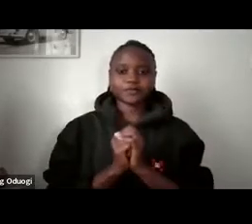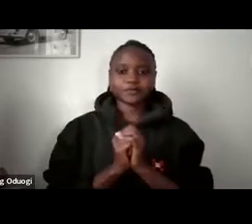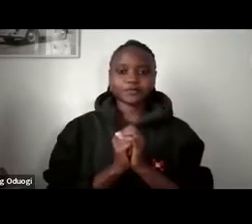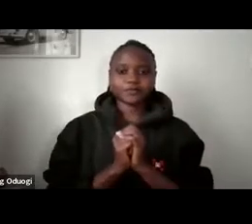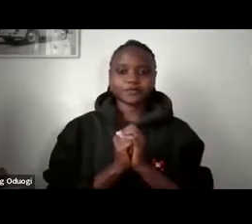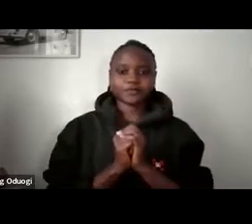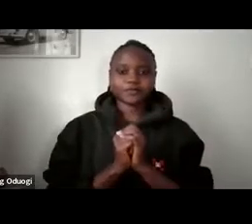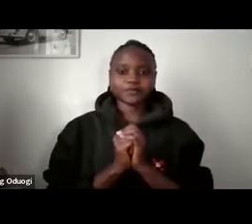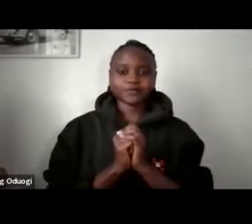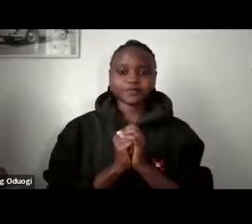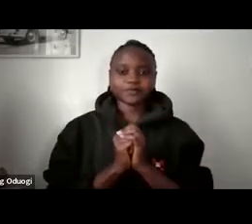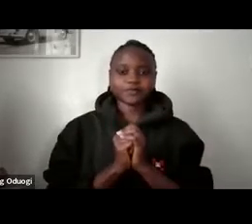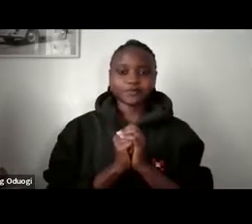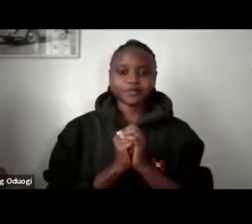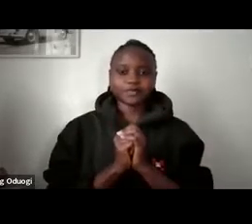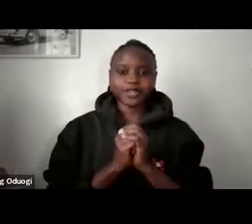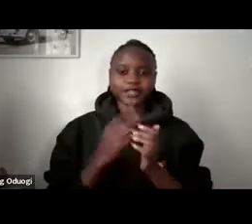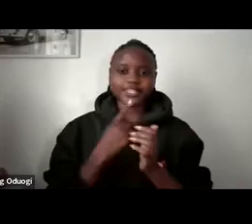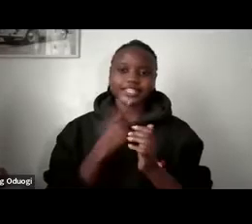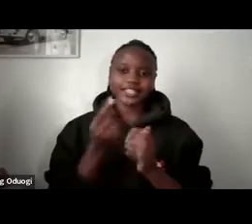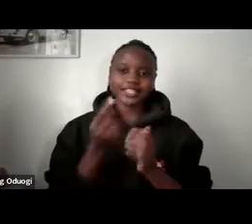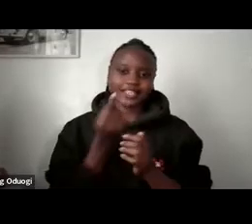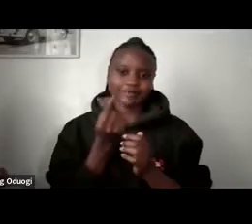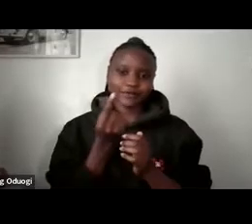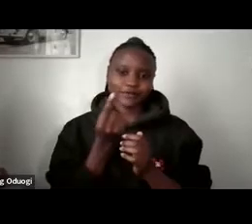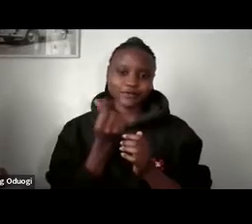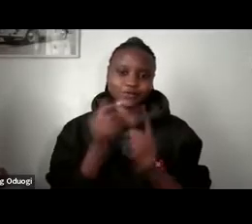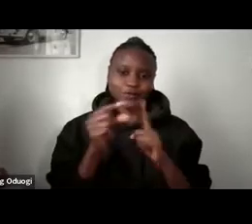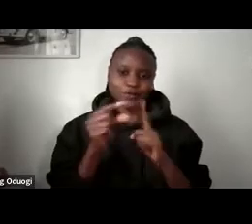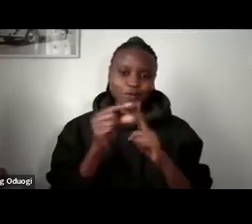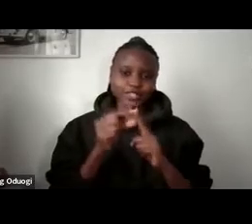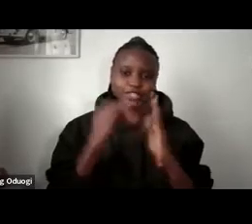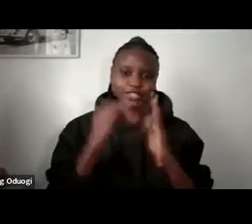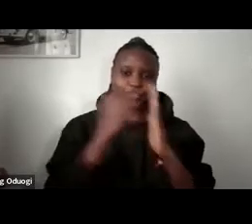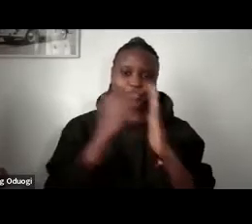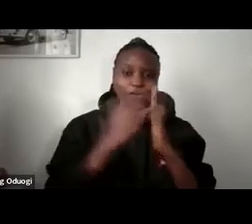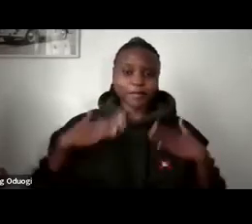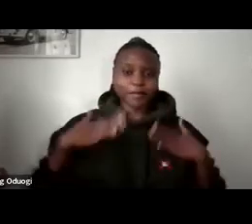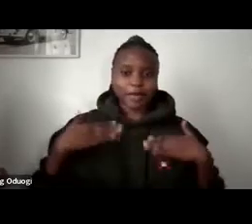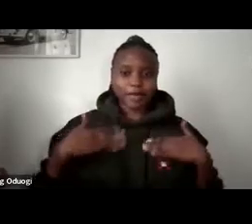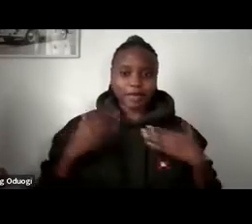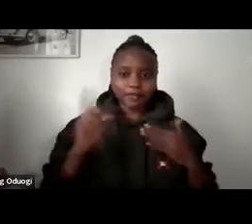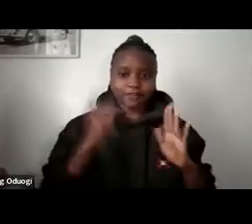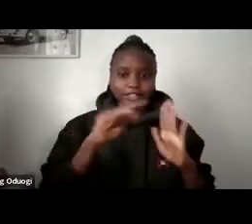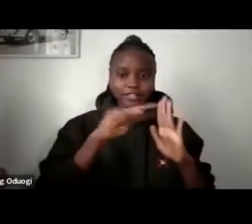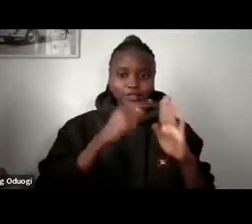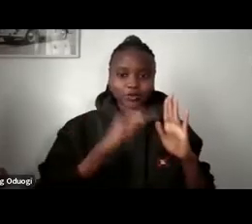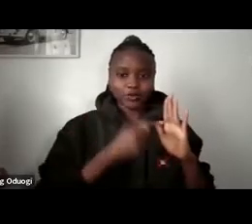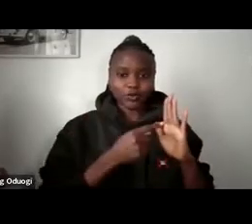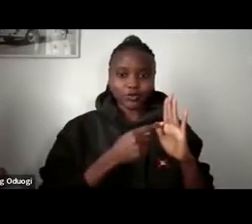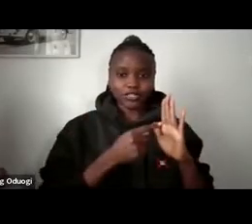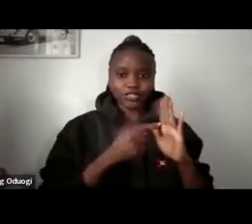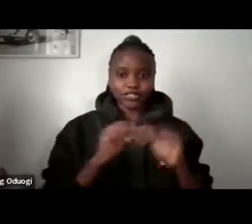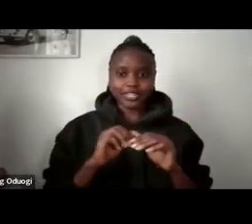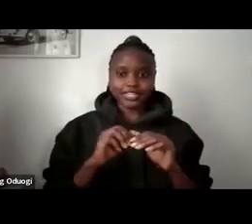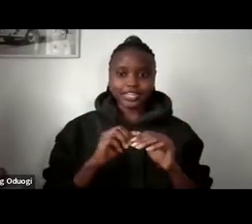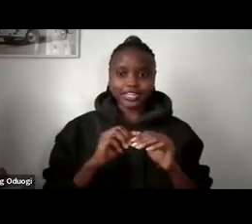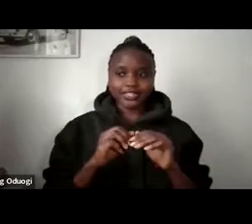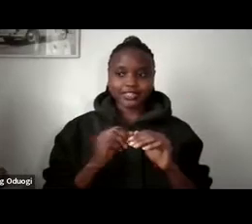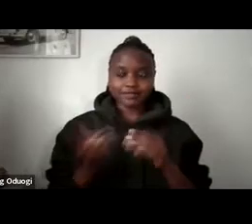Not saying much, the program, I'm happy first of all to note that it has taken on another language,